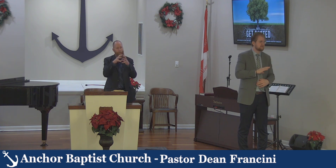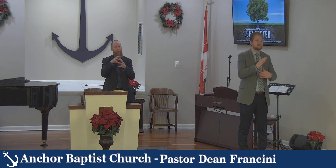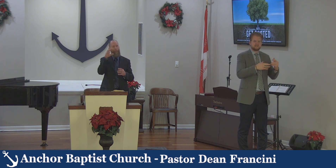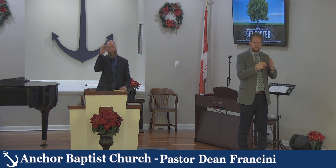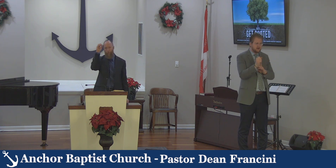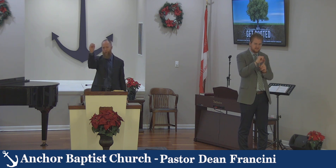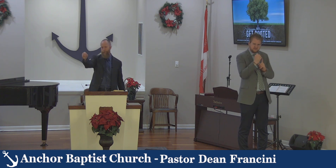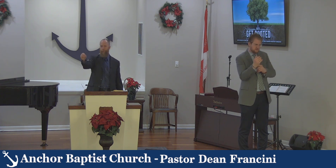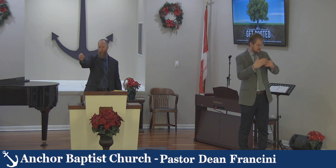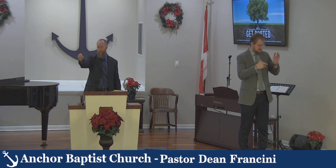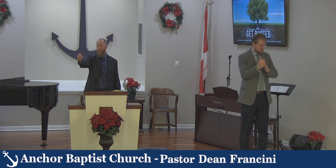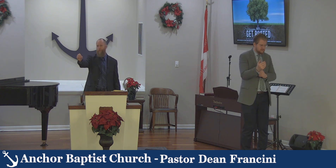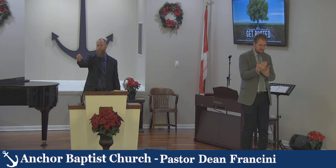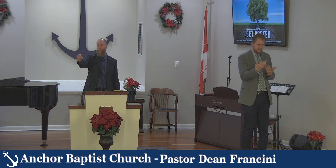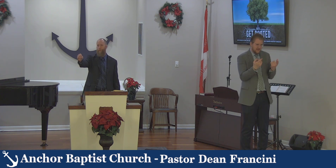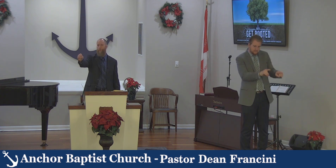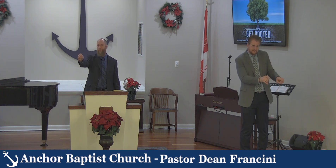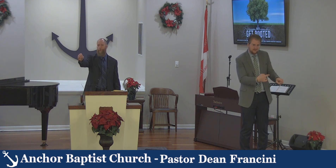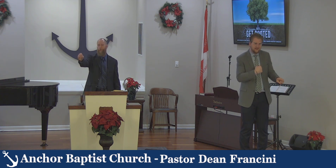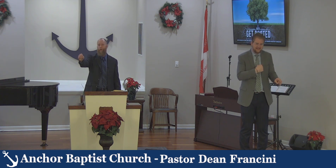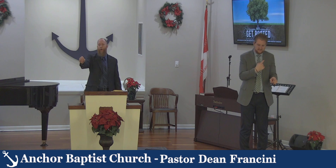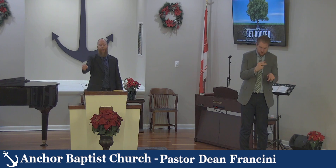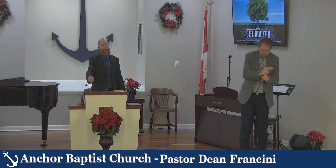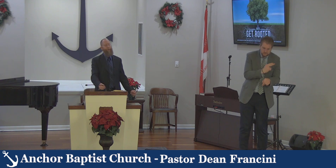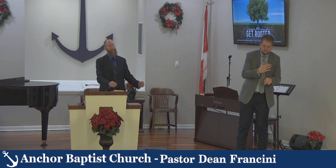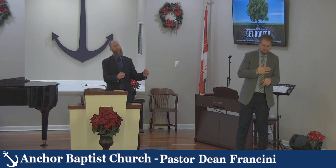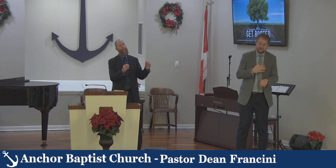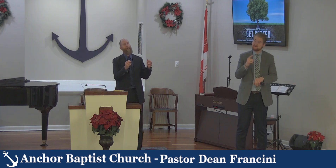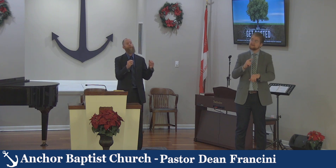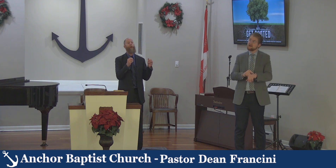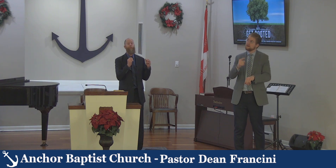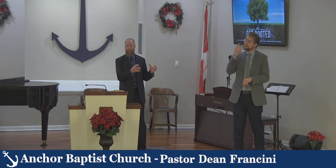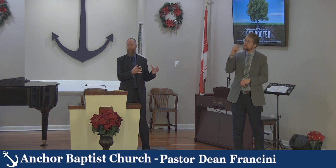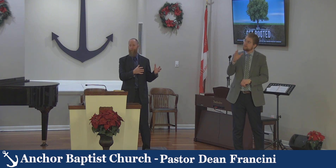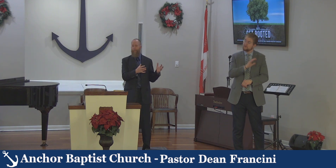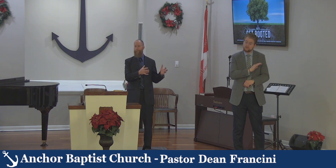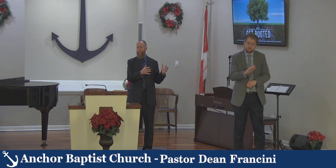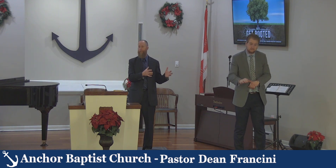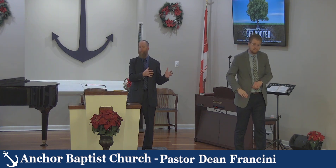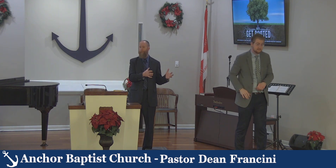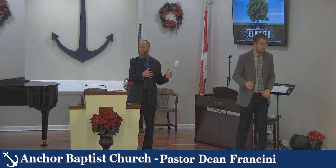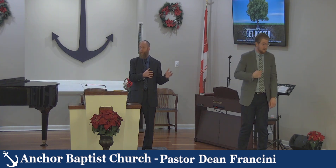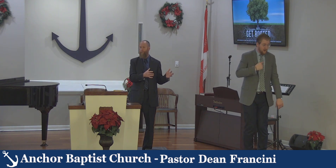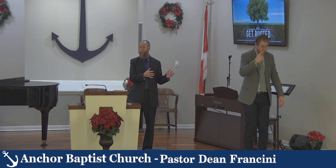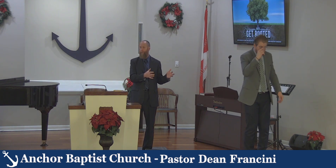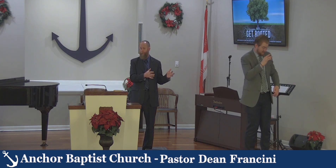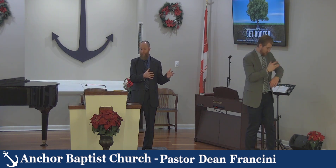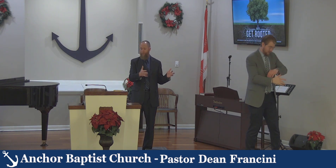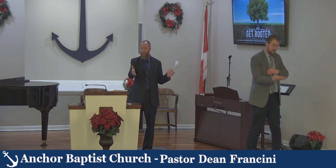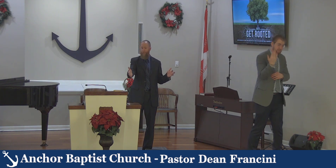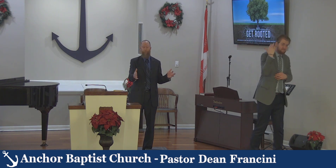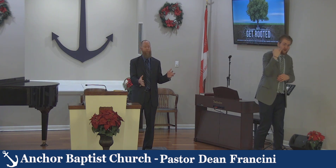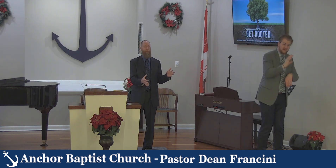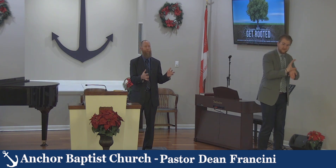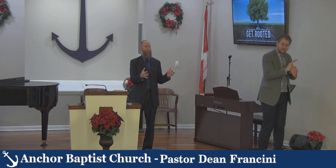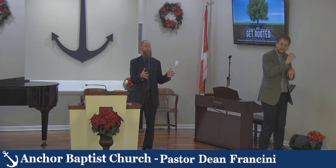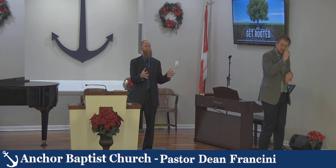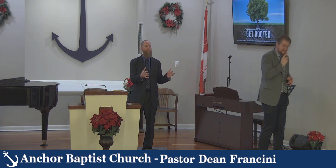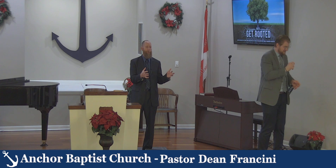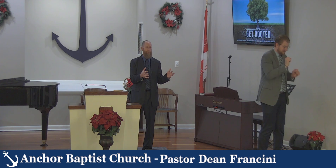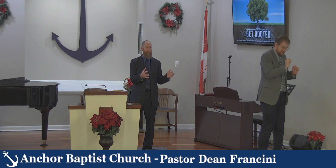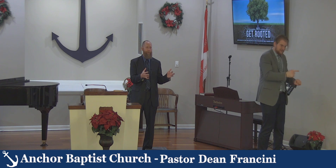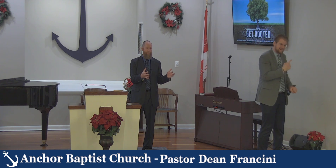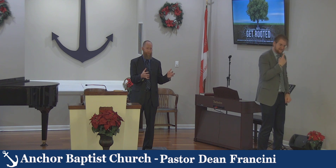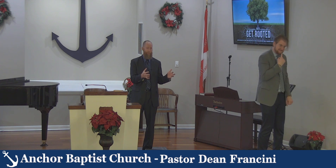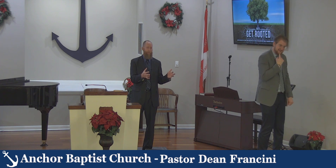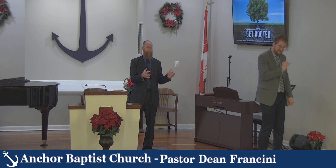my time for the cause of Christ. I think the early church of Ephesus could say the same thing up to even to the place of this